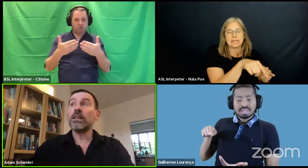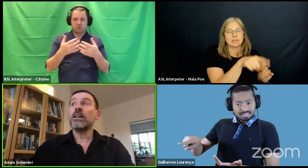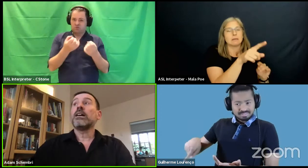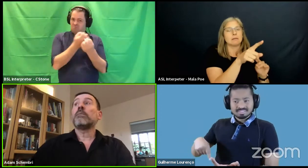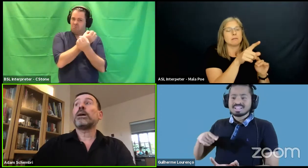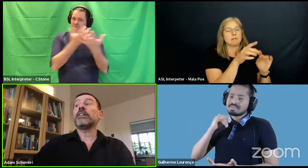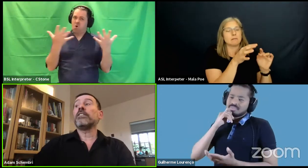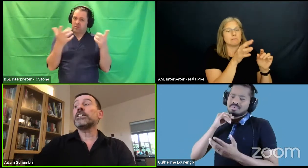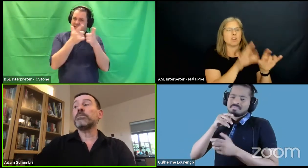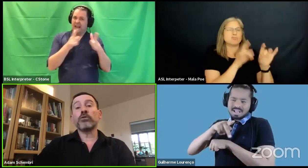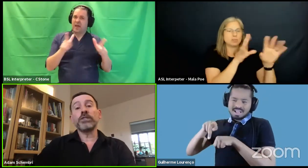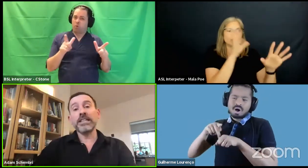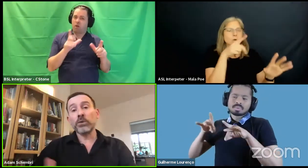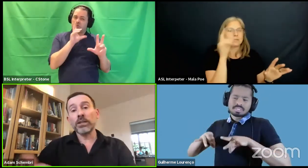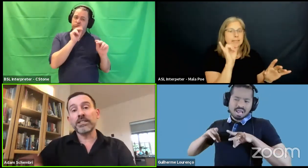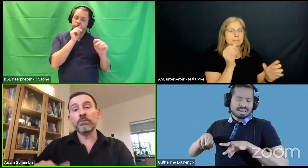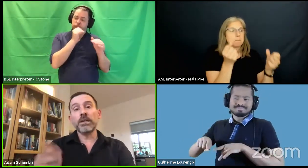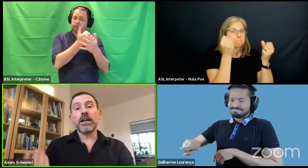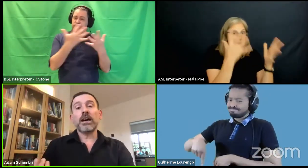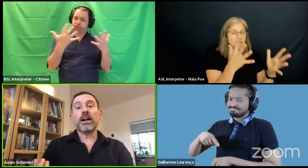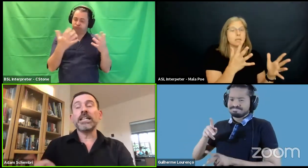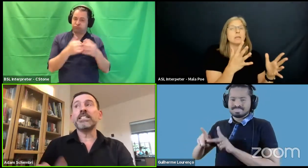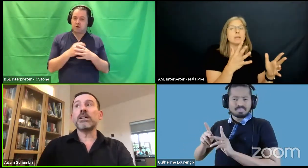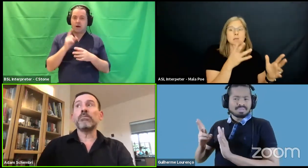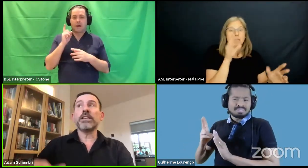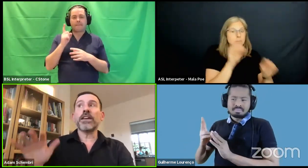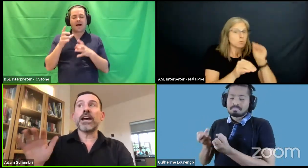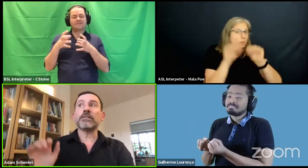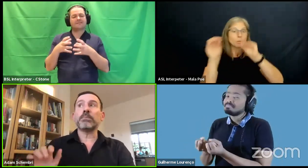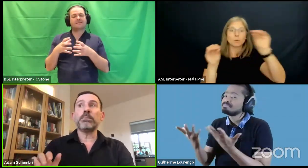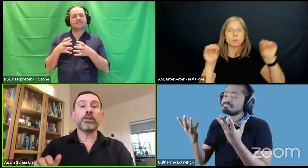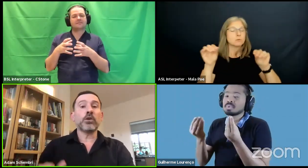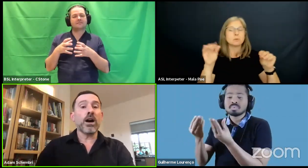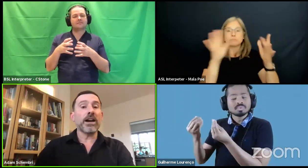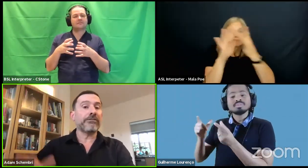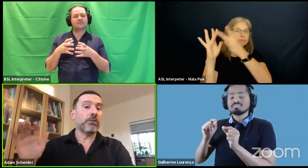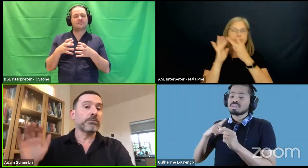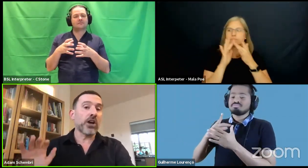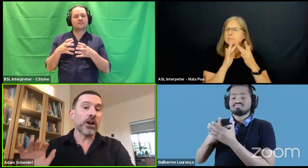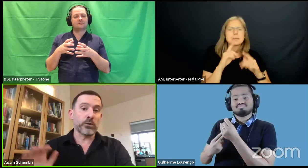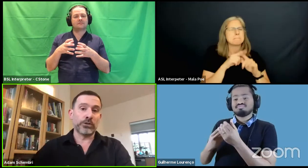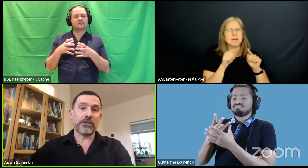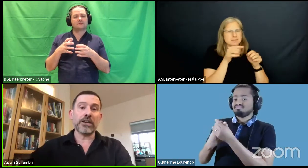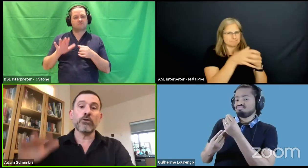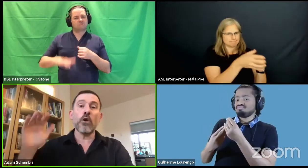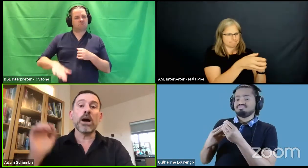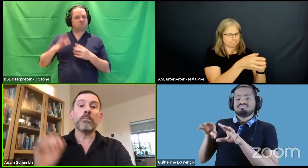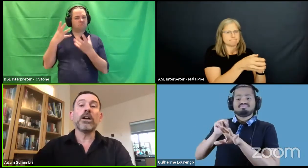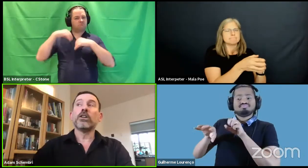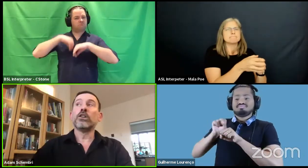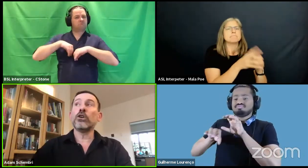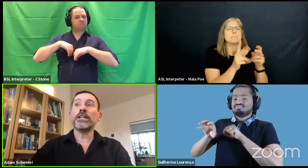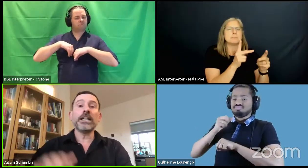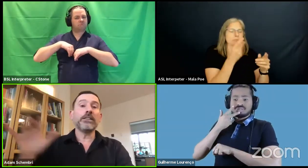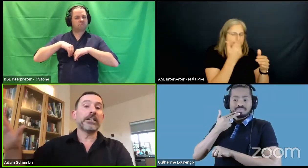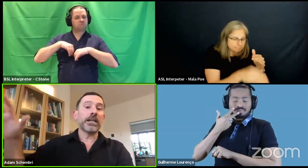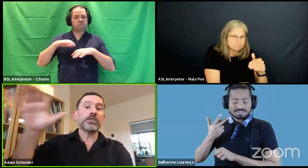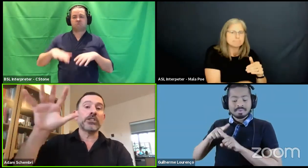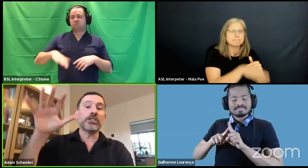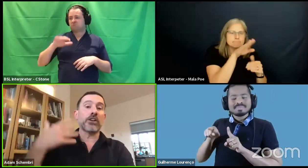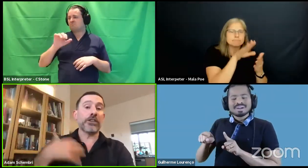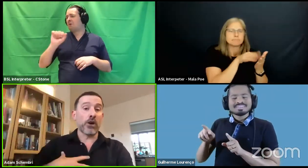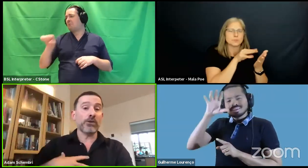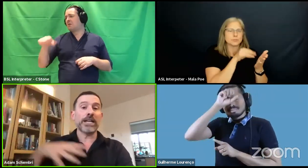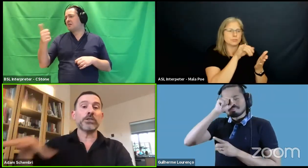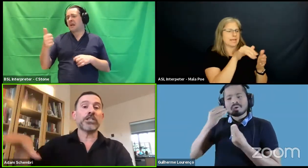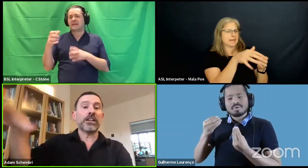multilingual, but this multilingualism is something that people acquire from childhood. So they grow up learning the